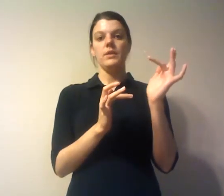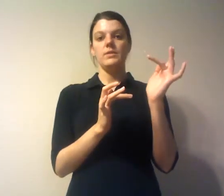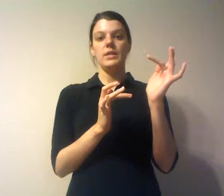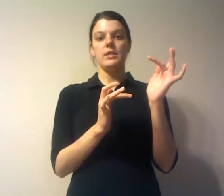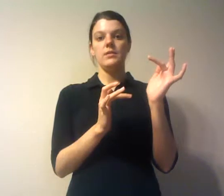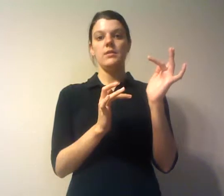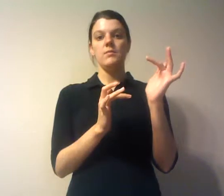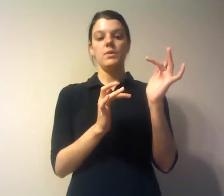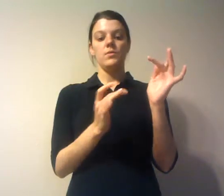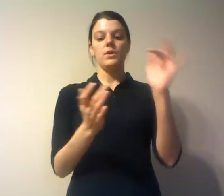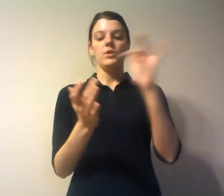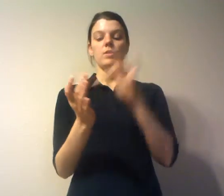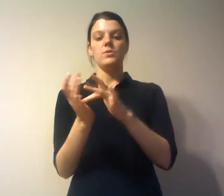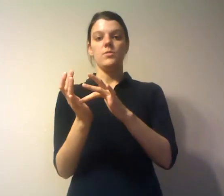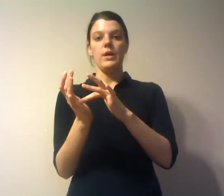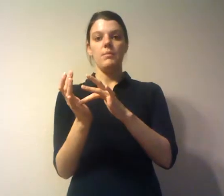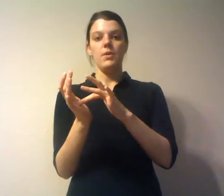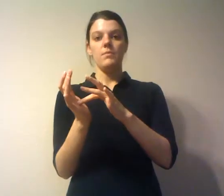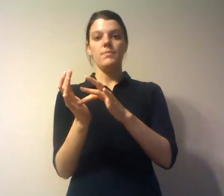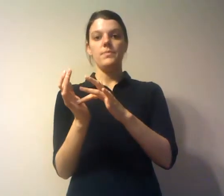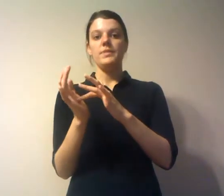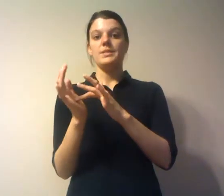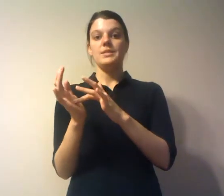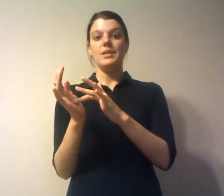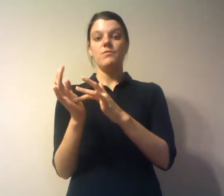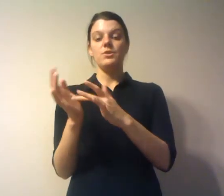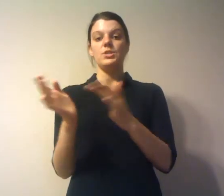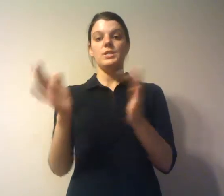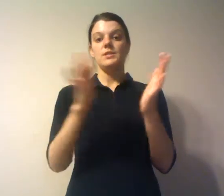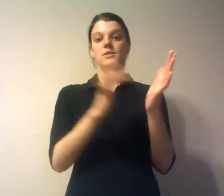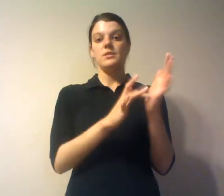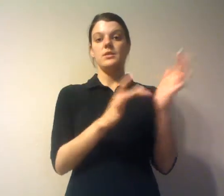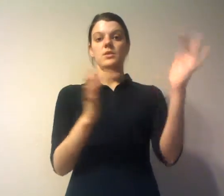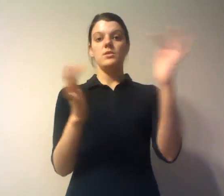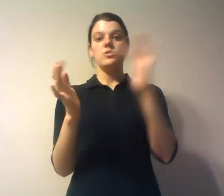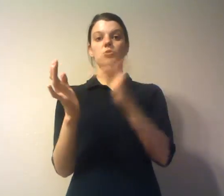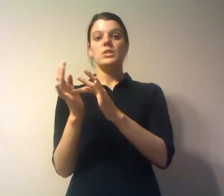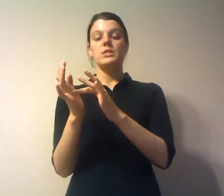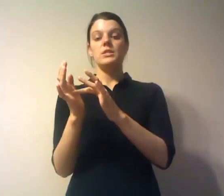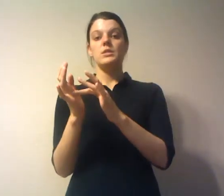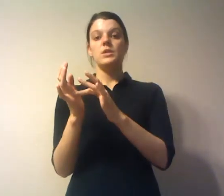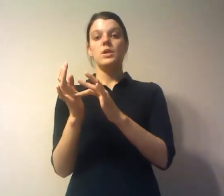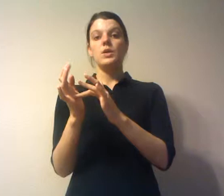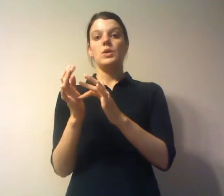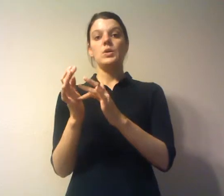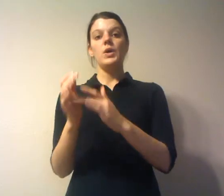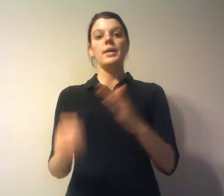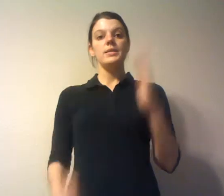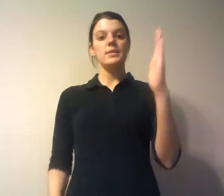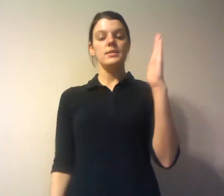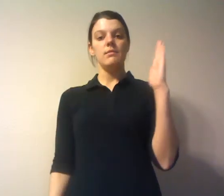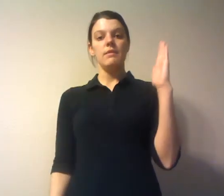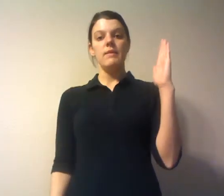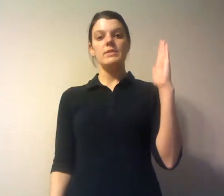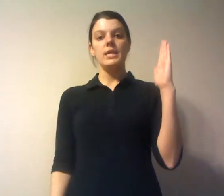left hand, middle finger into the right palm. That's the sign for Jesus. Jesus Christ is the left